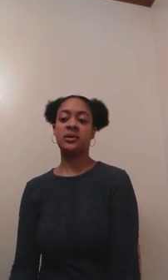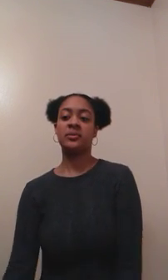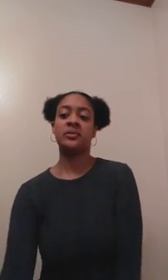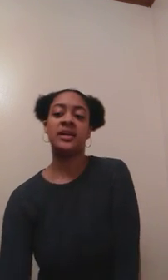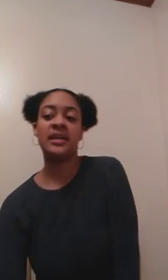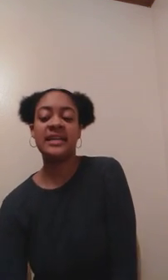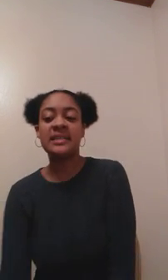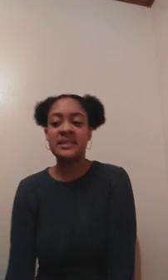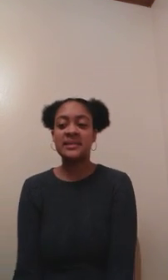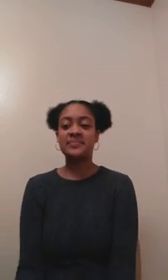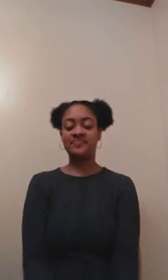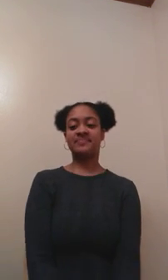So, I'm